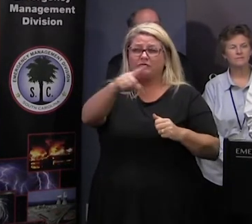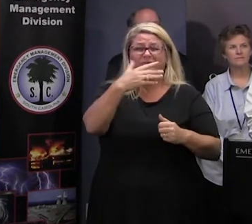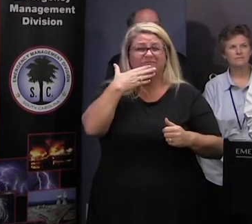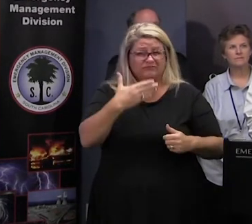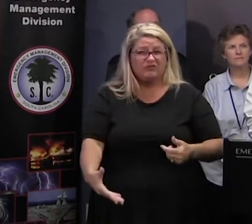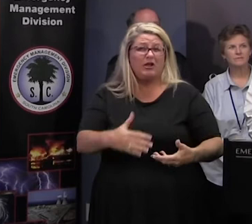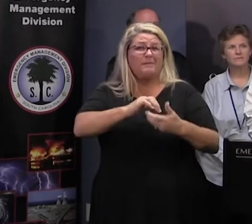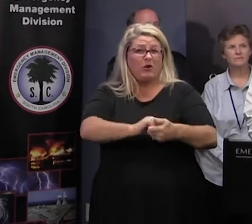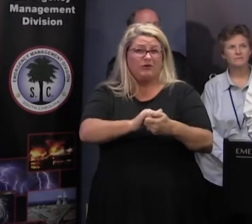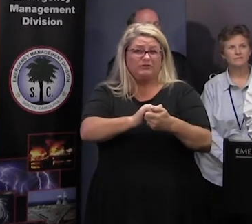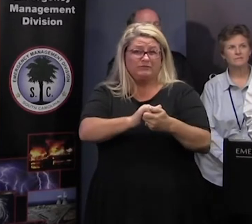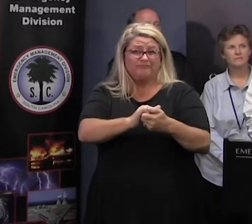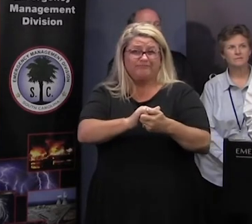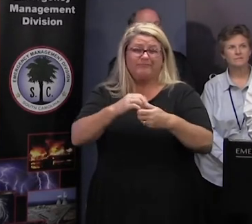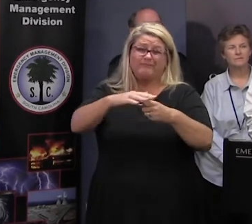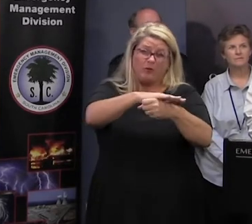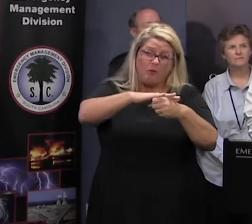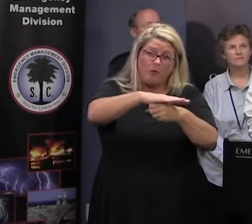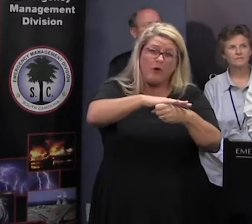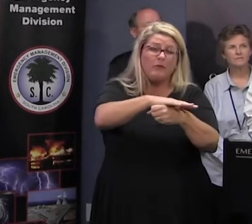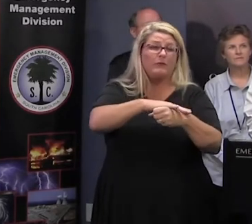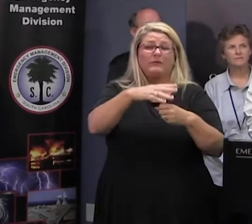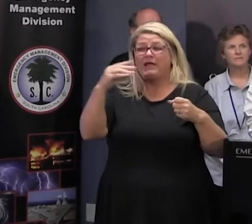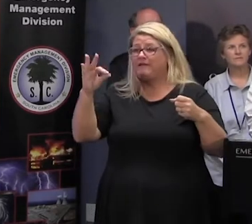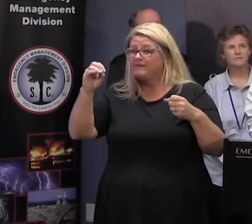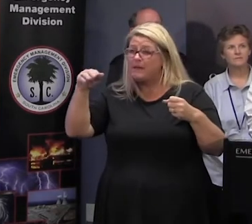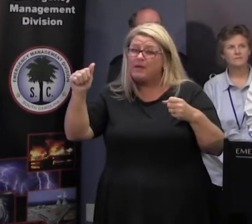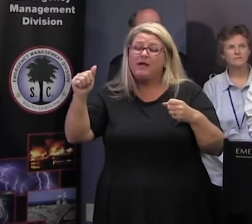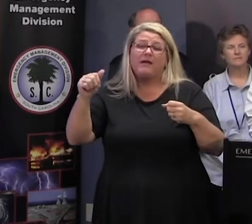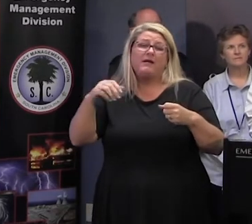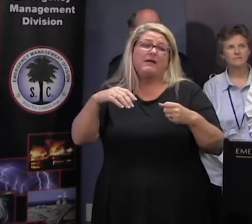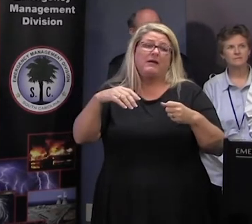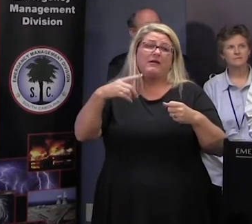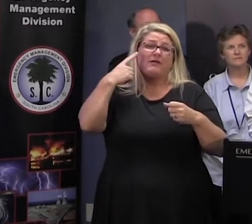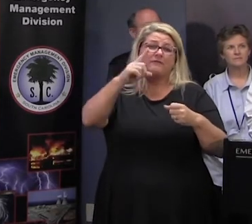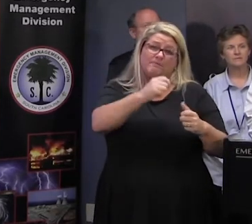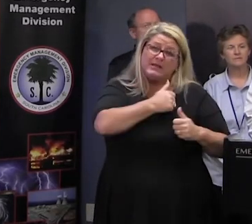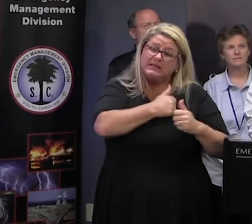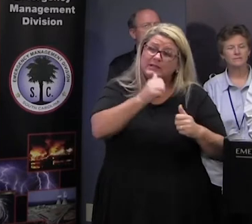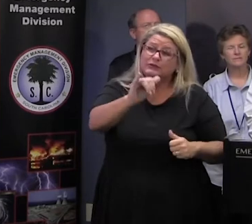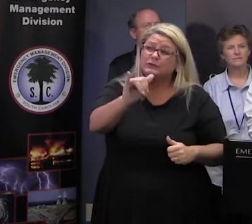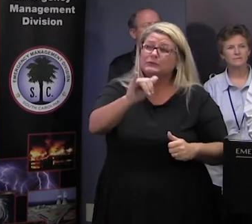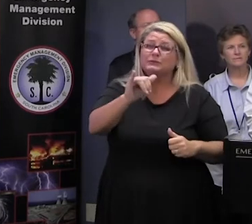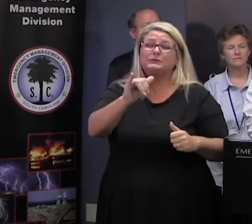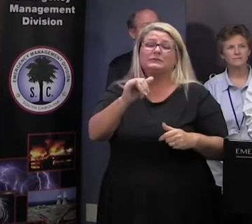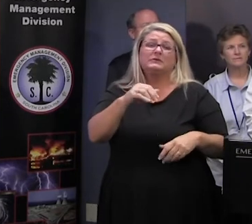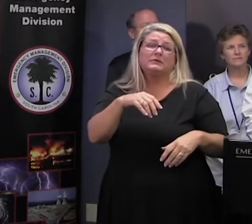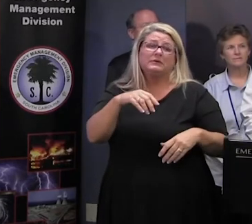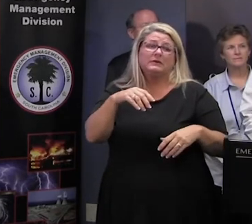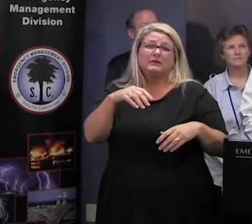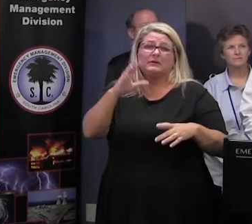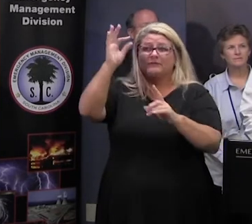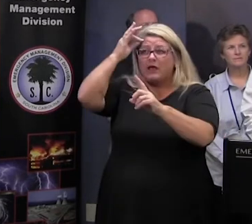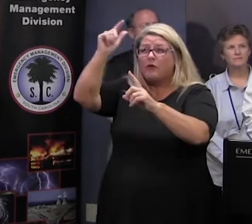only among all of our local assets and people and institutions, not only the civilian, but the military, as well as